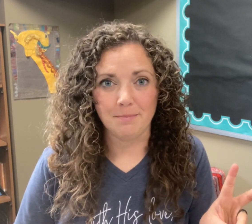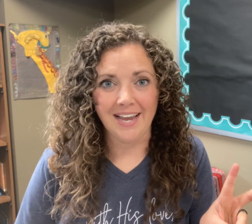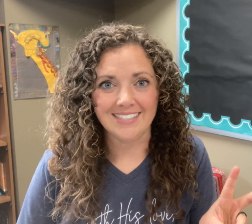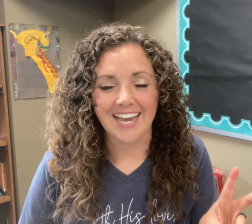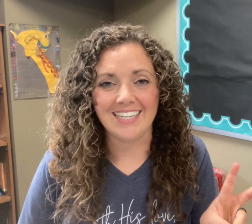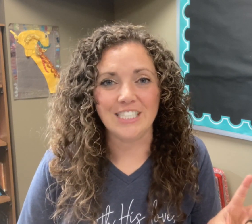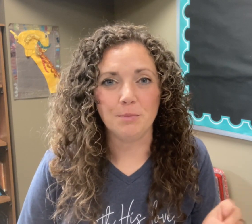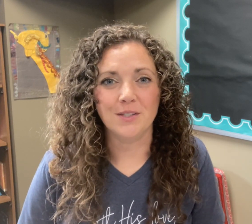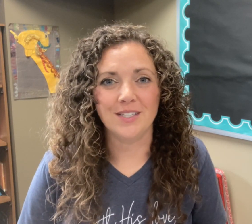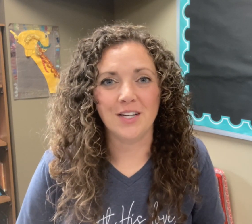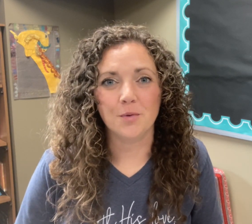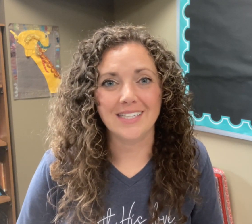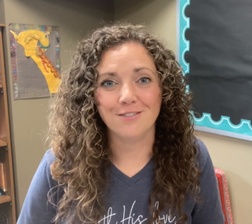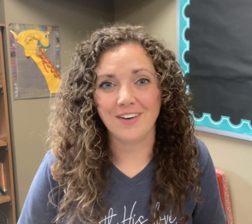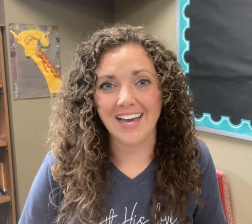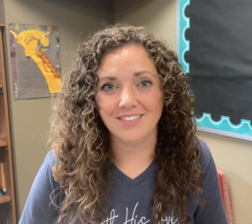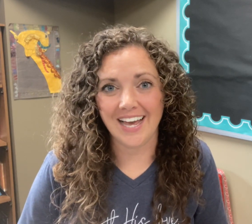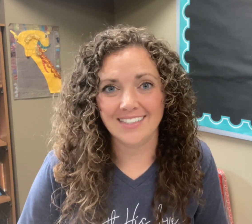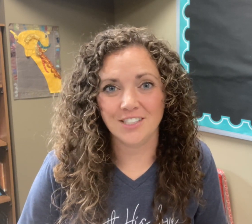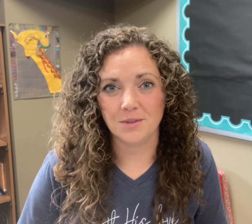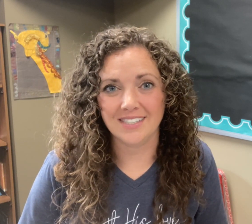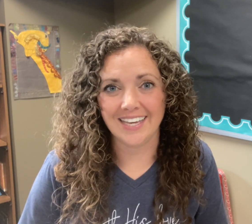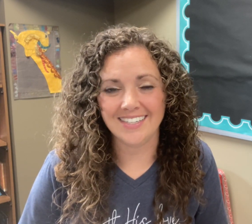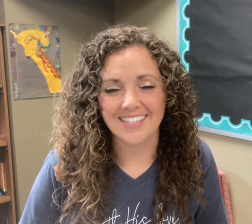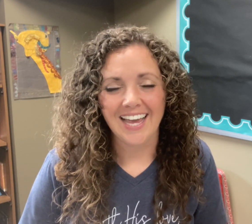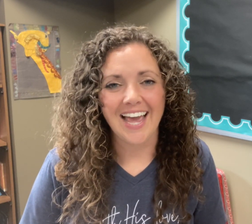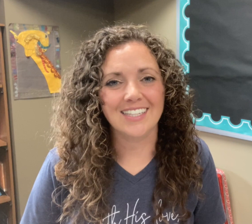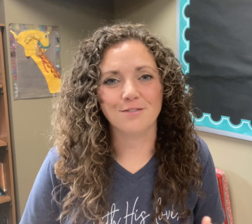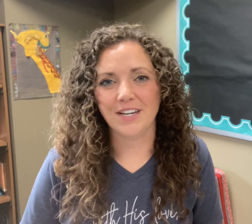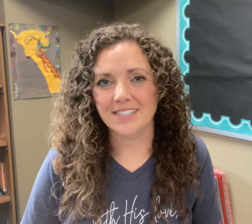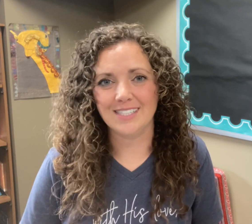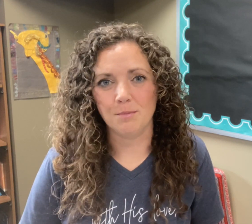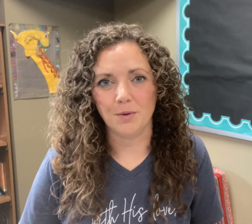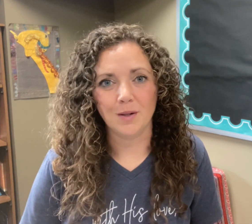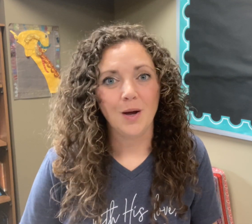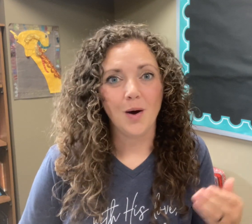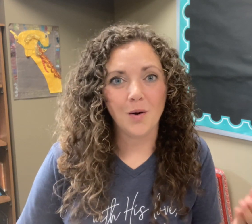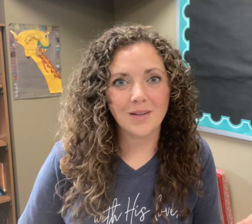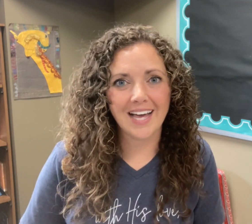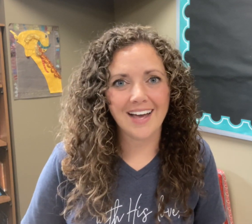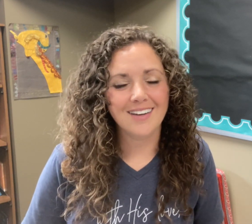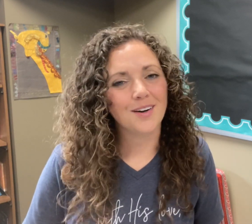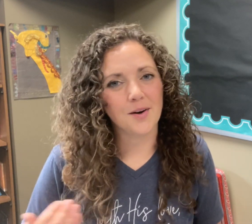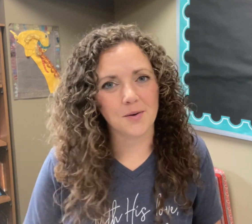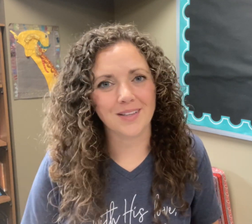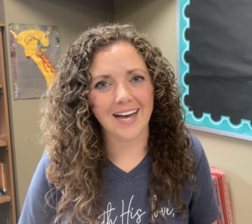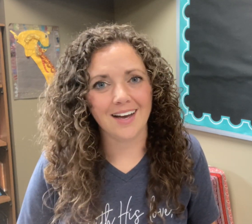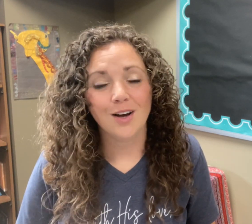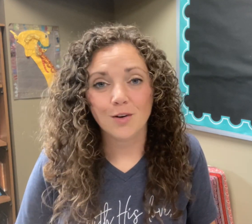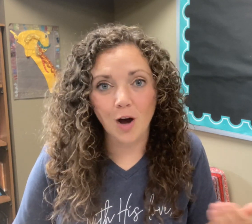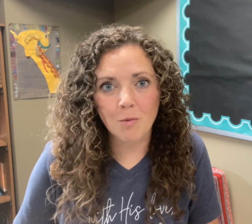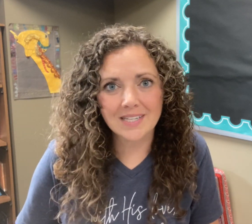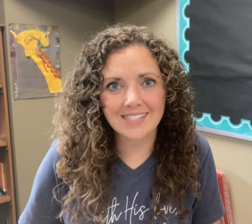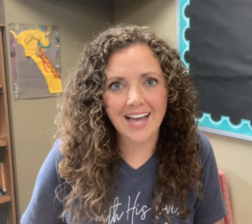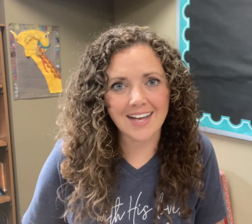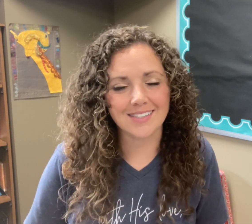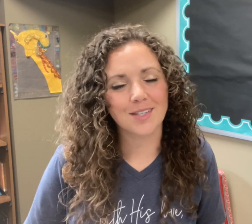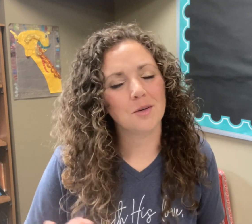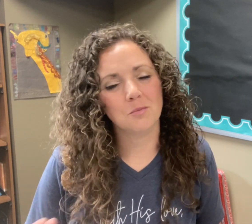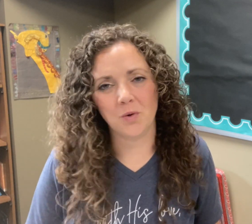participate and each person writes 5 lines to a skit, and it's very simple. Hola, hola, ¿cómo estás? Muy